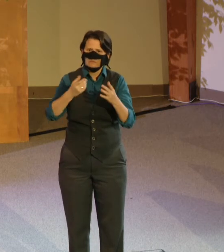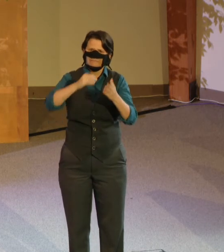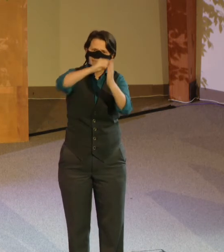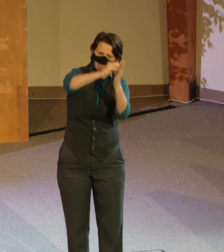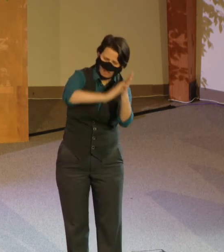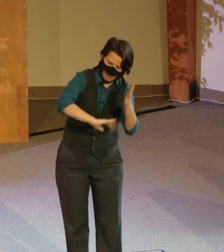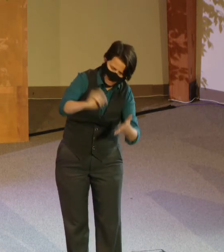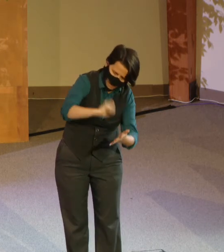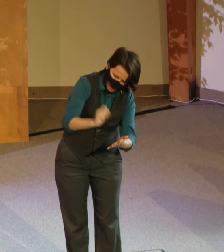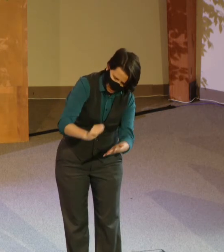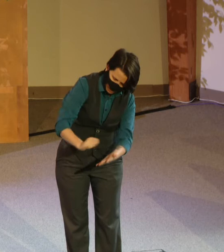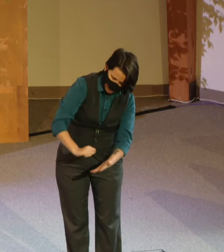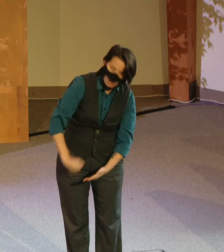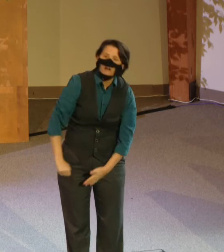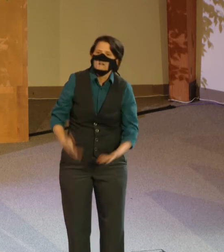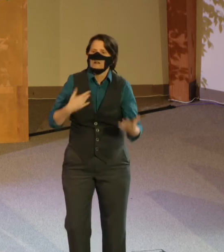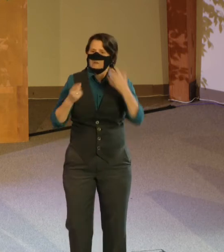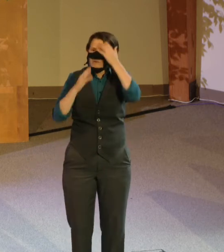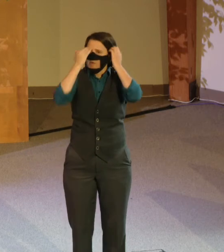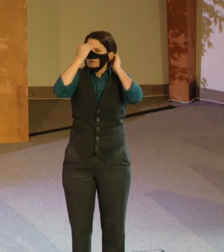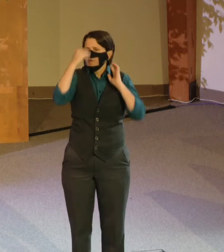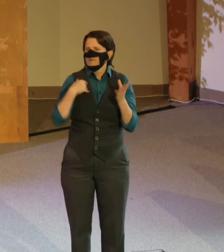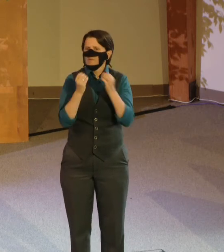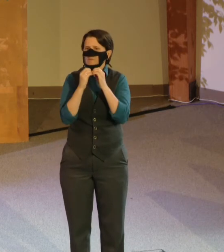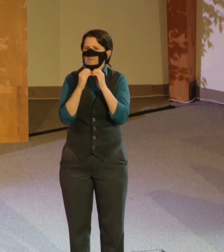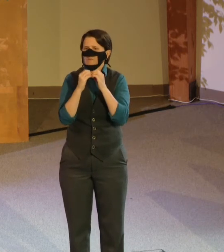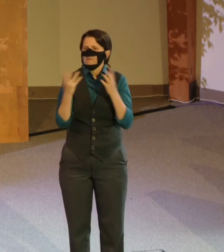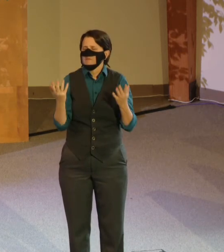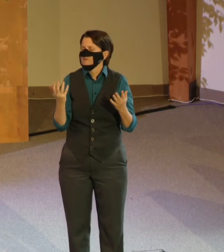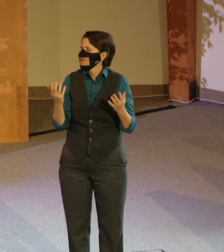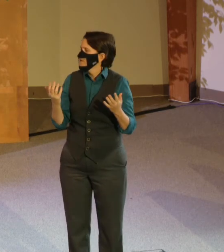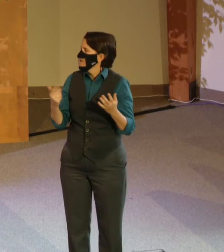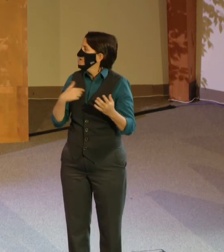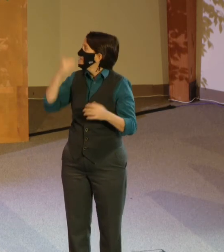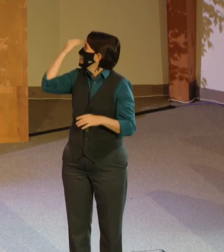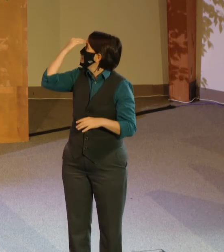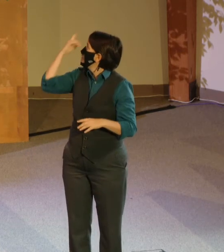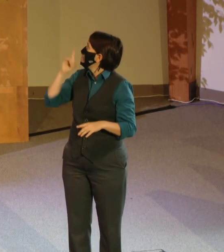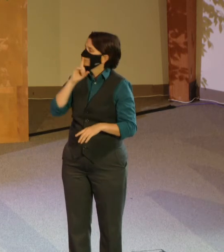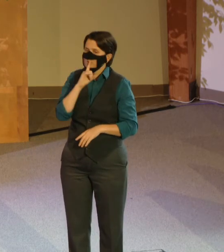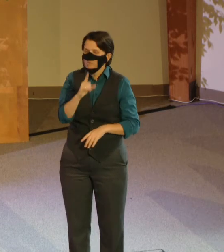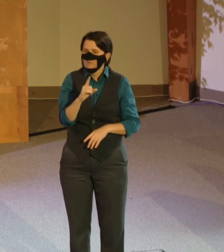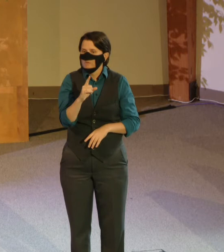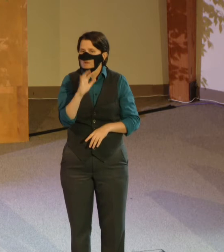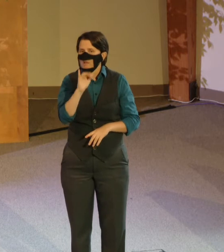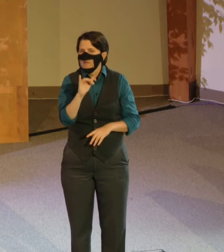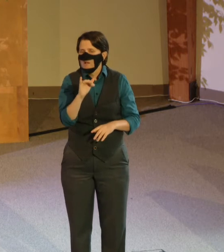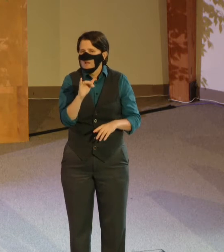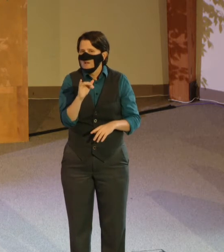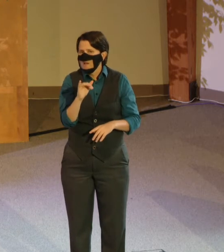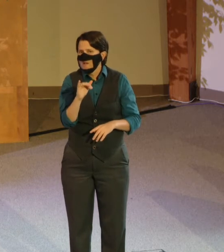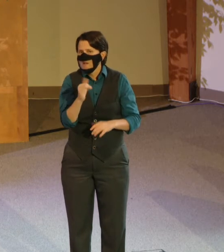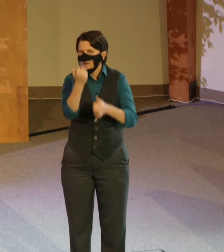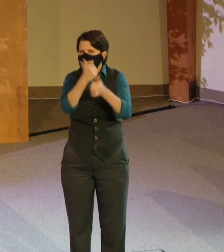for certain that there is more than we've been taught, and I know for certain that everyone in this